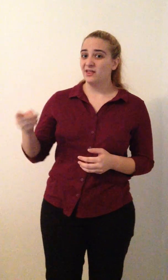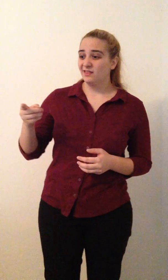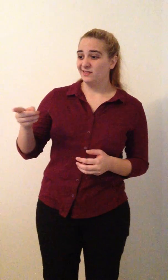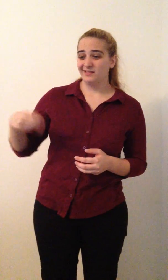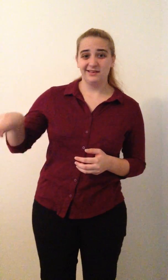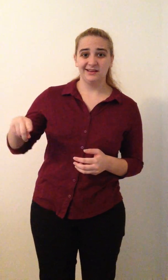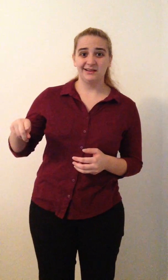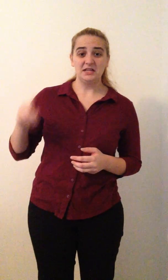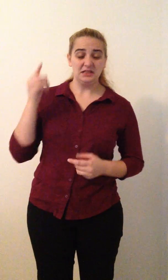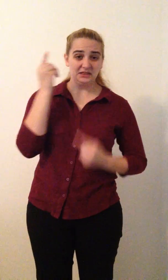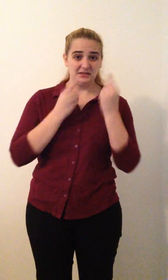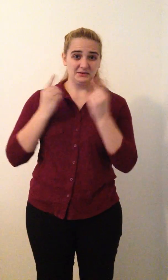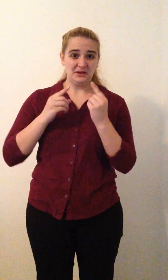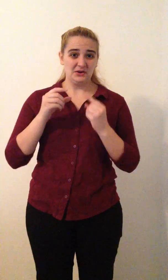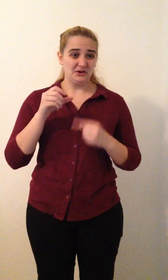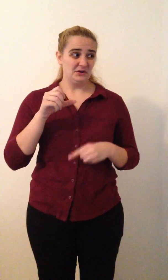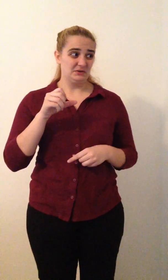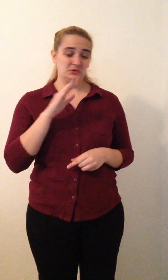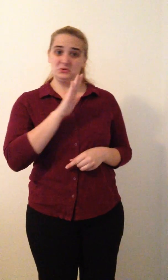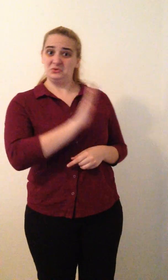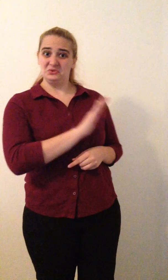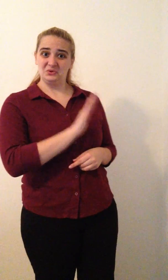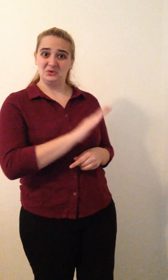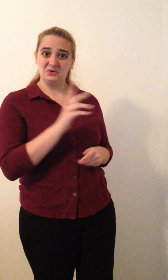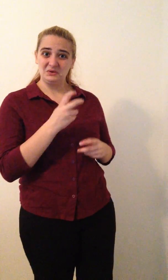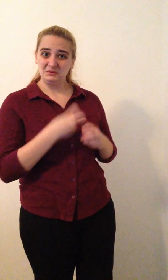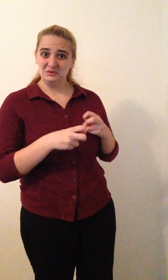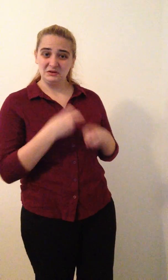going on with you because they're so busy trying to soothe themselves.